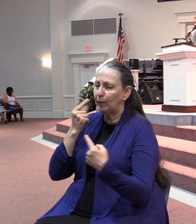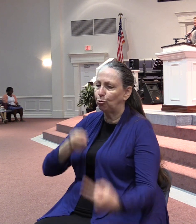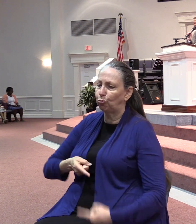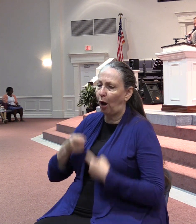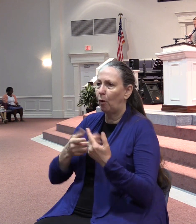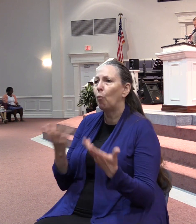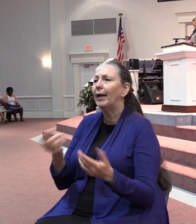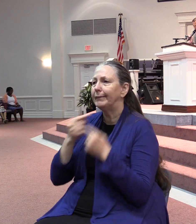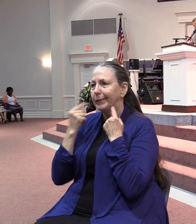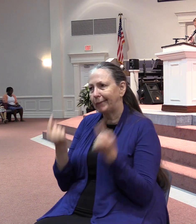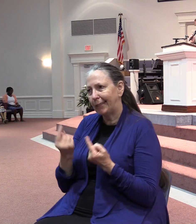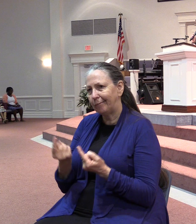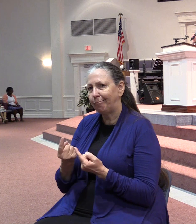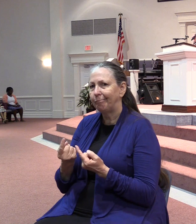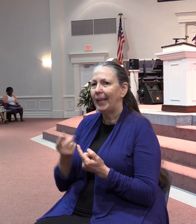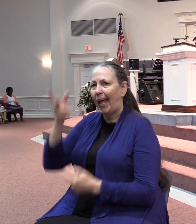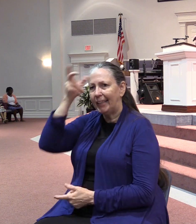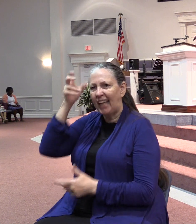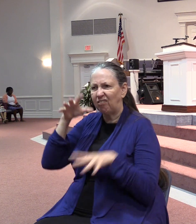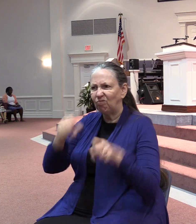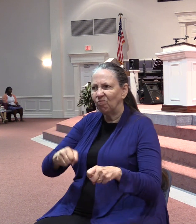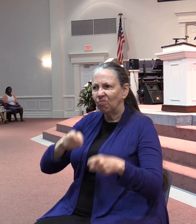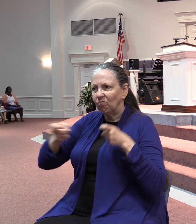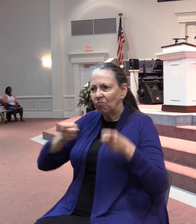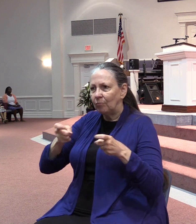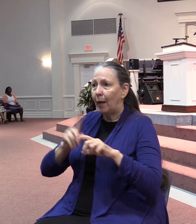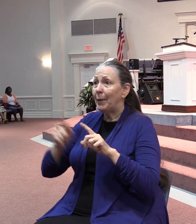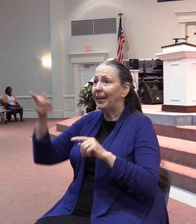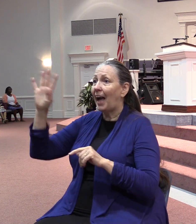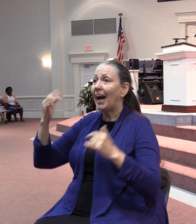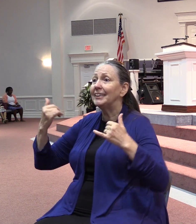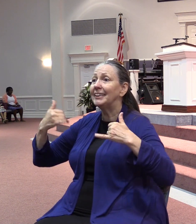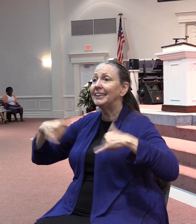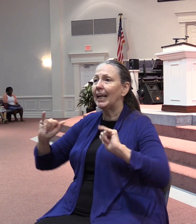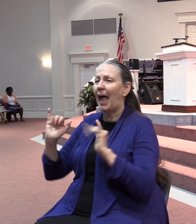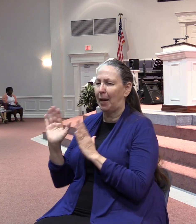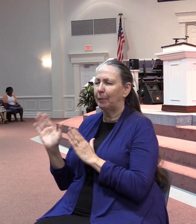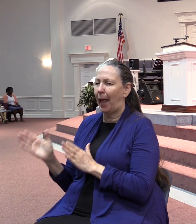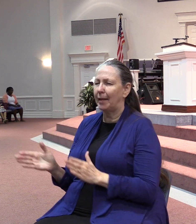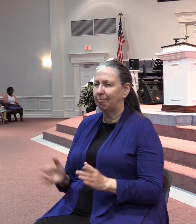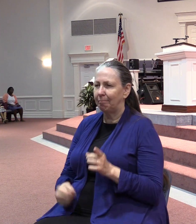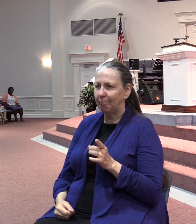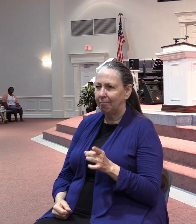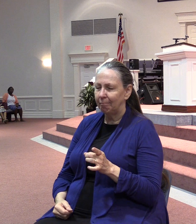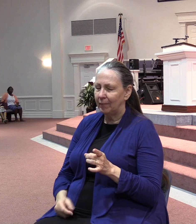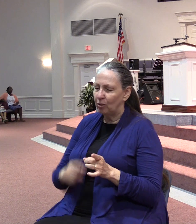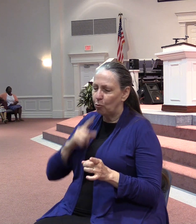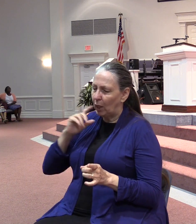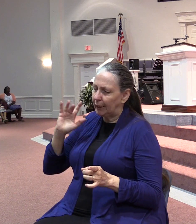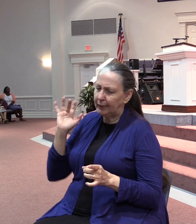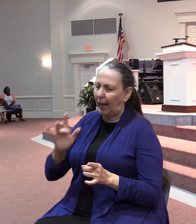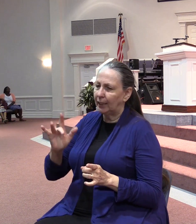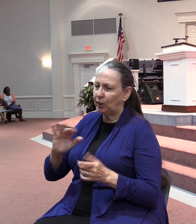with sin and strongholds, yet God still had a definite desire to reach